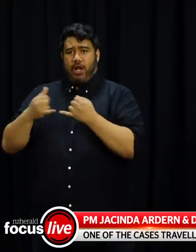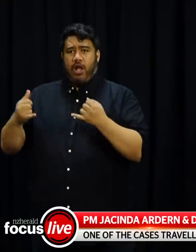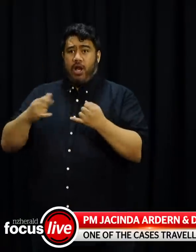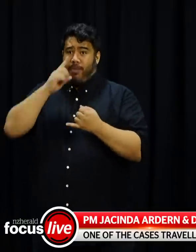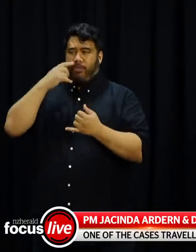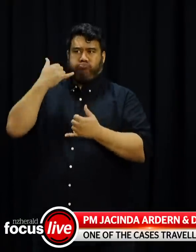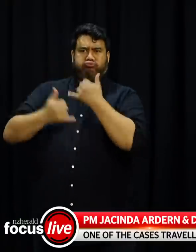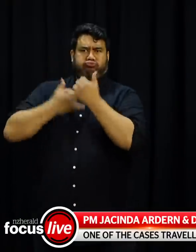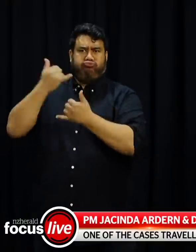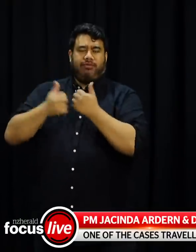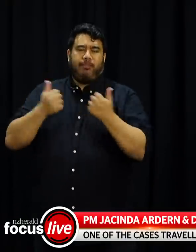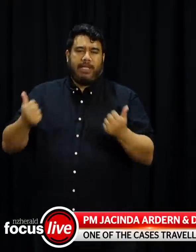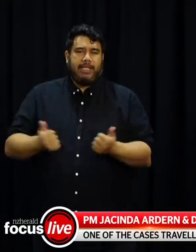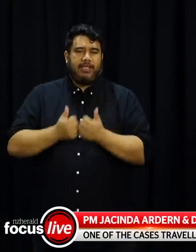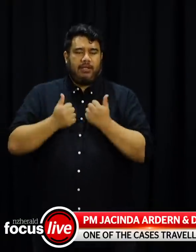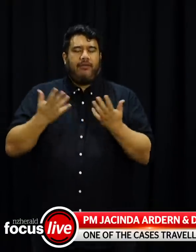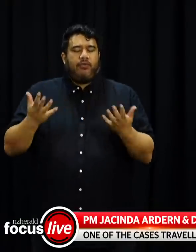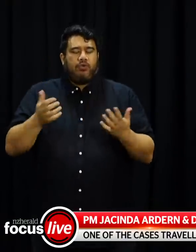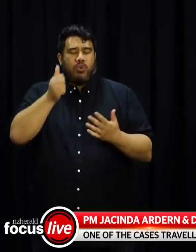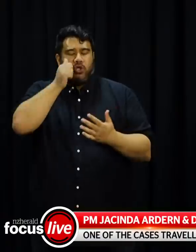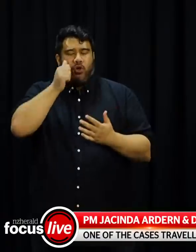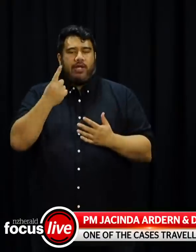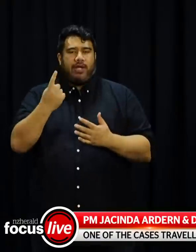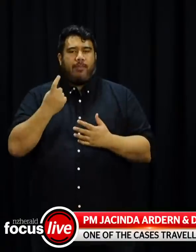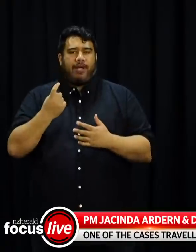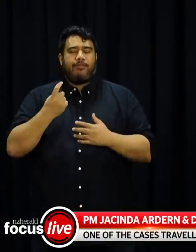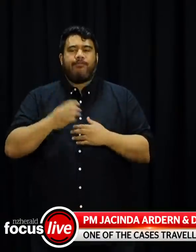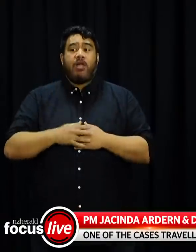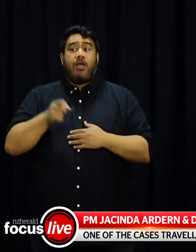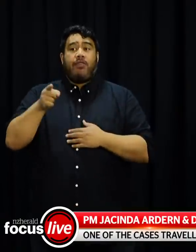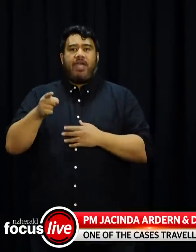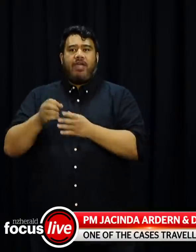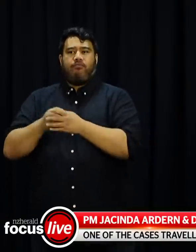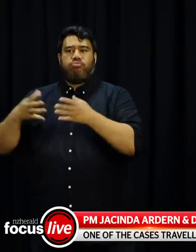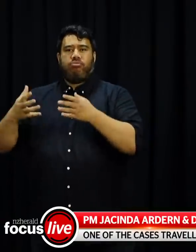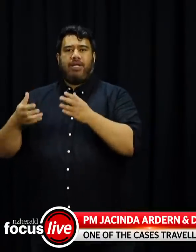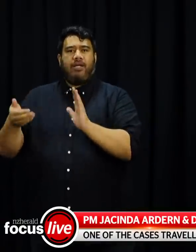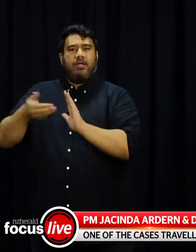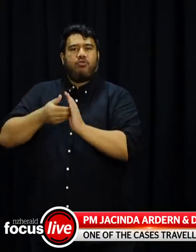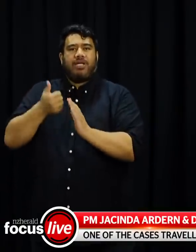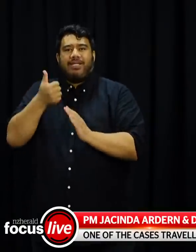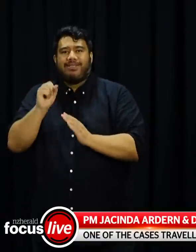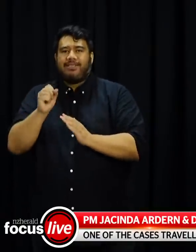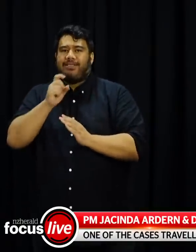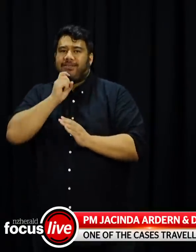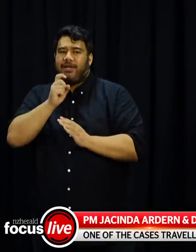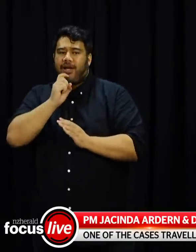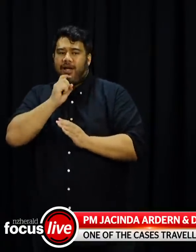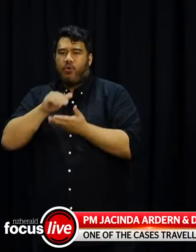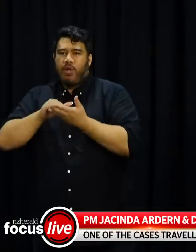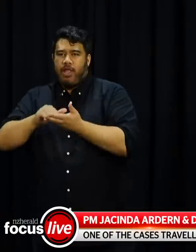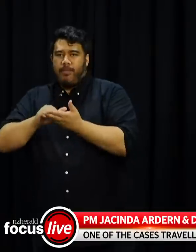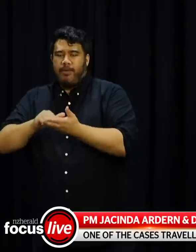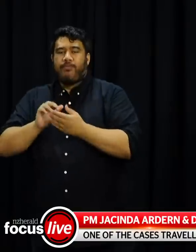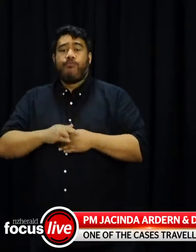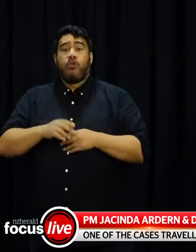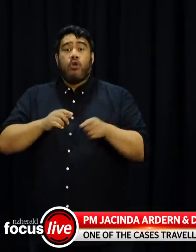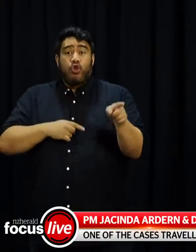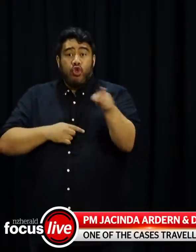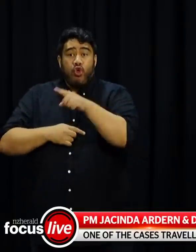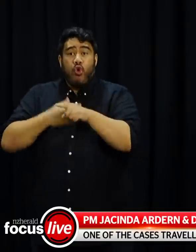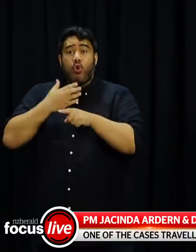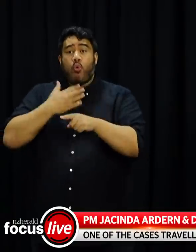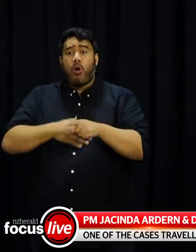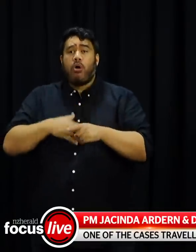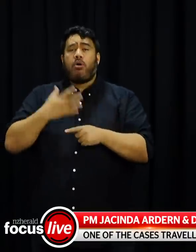with very high volumes of calls. They have an extra 60 staff on already and will be increasing that. Please, if you want general